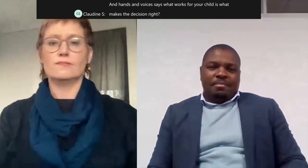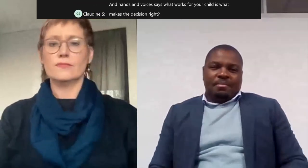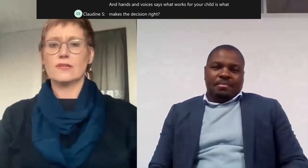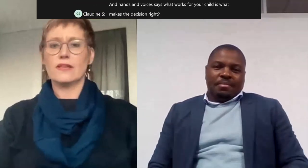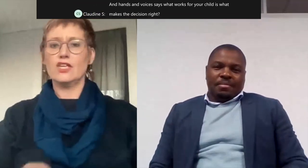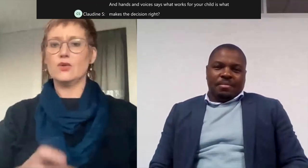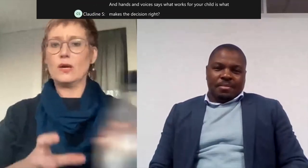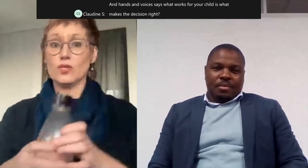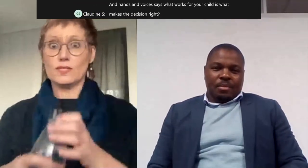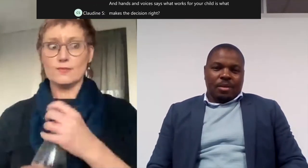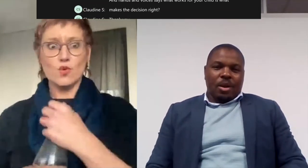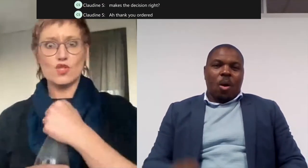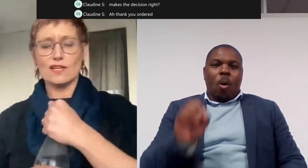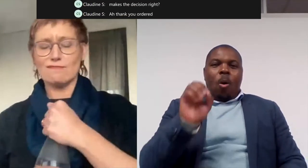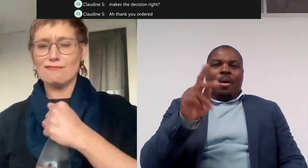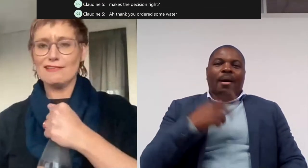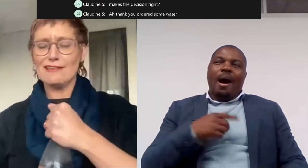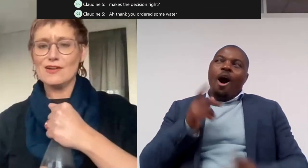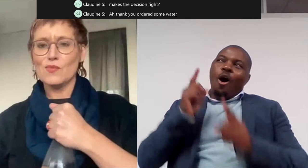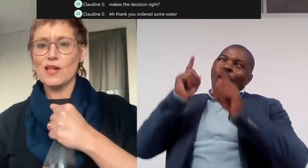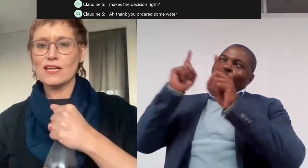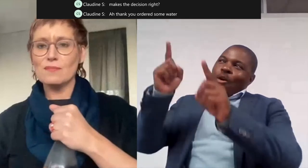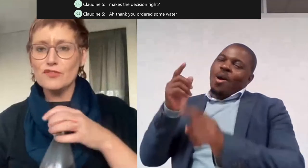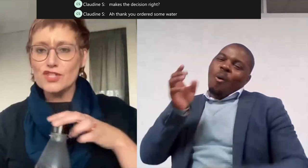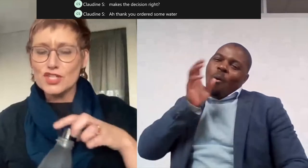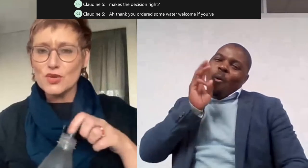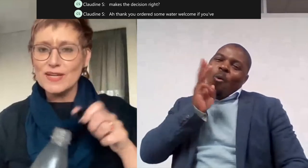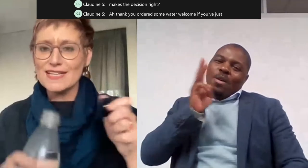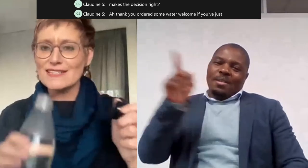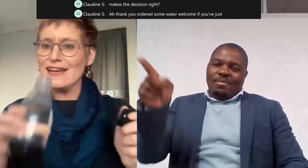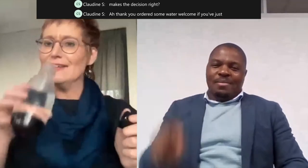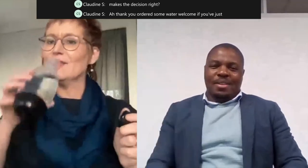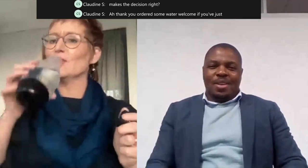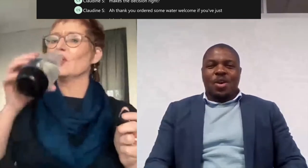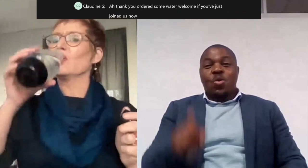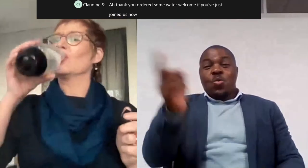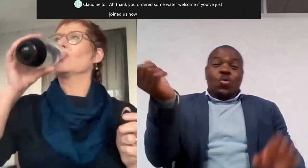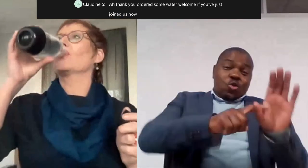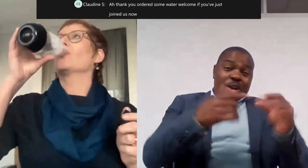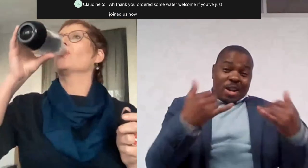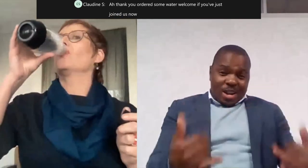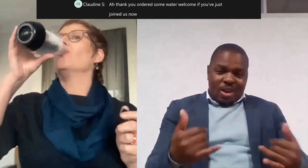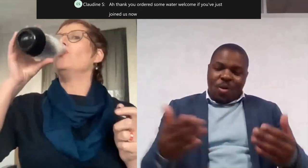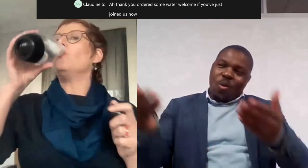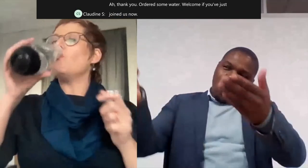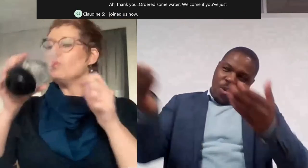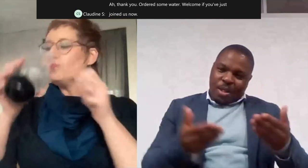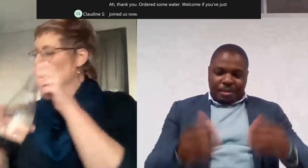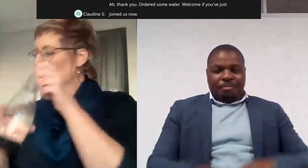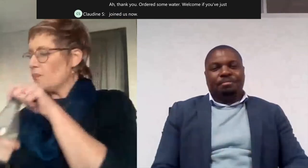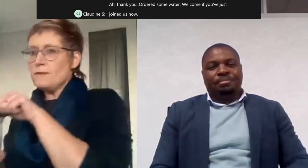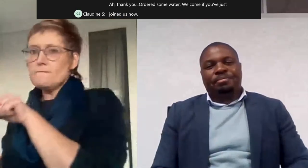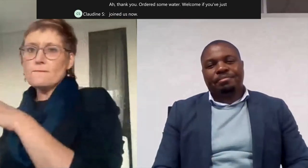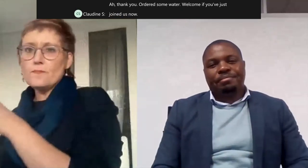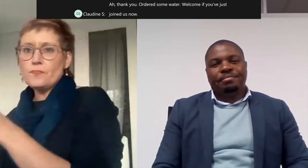Ah, thank you. I ordered some water. Welcome if you've just joined us now.